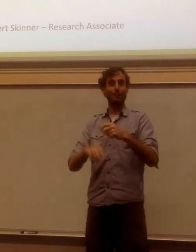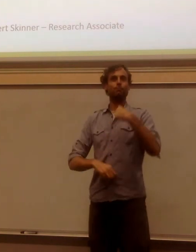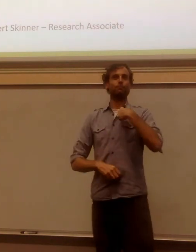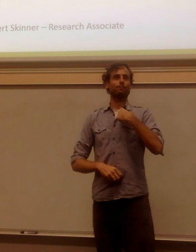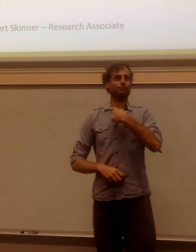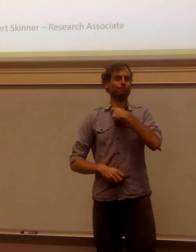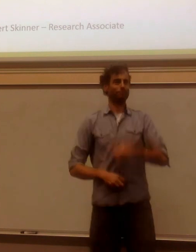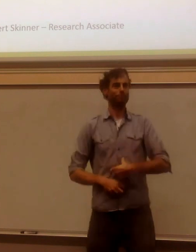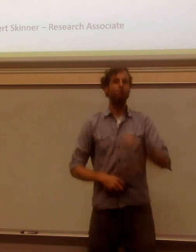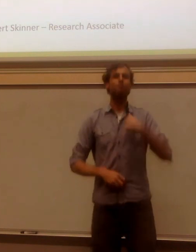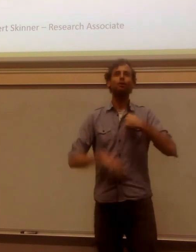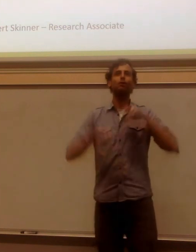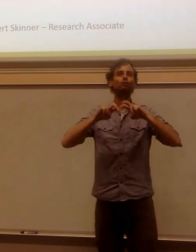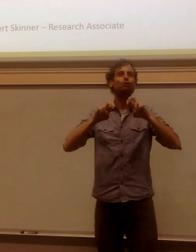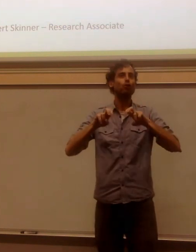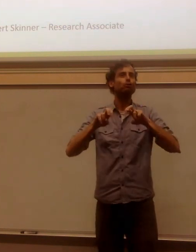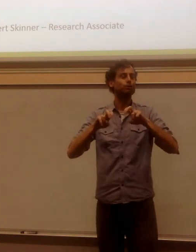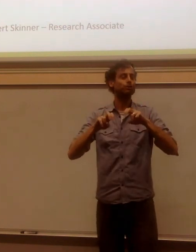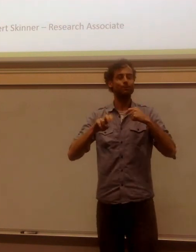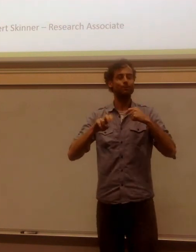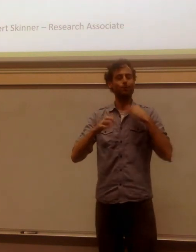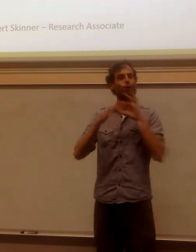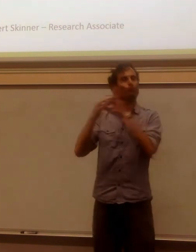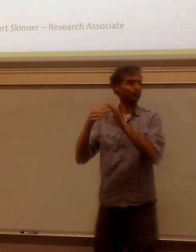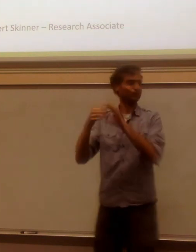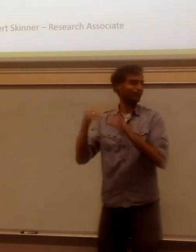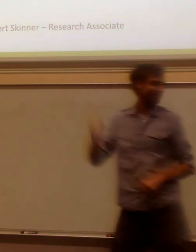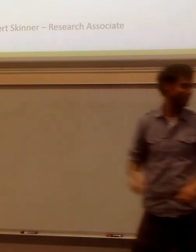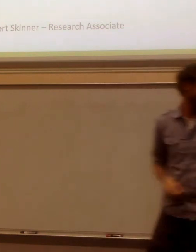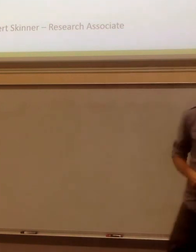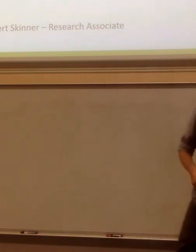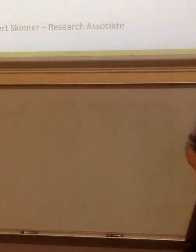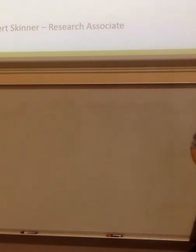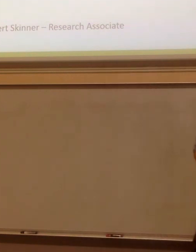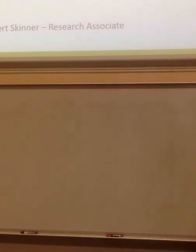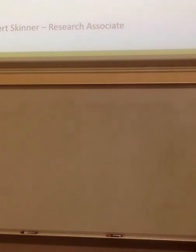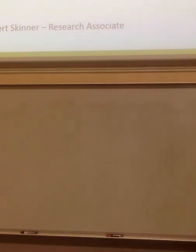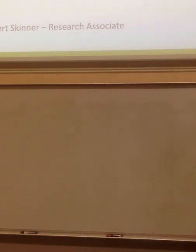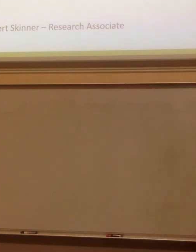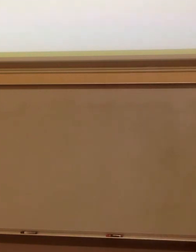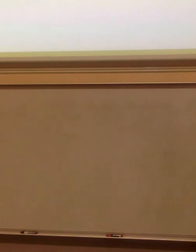And I worked as the research associate in that team.